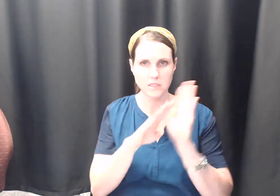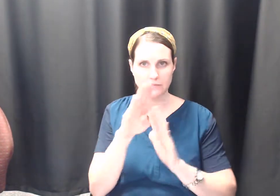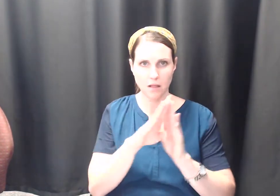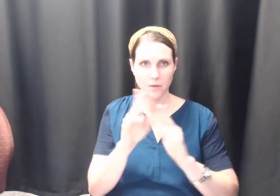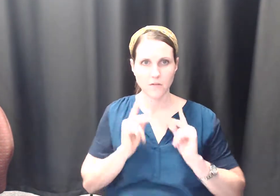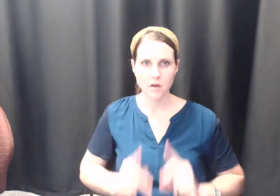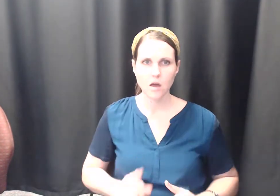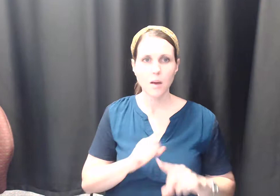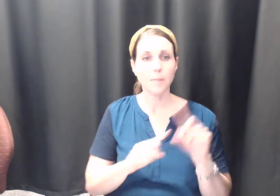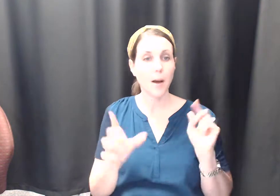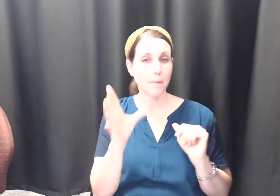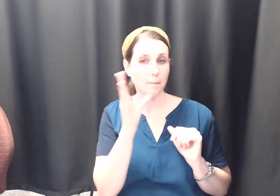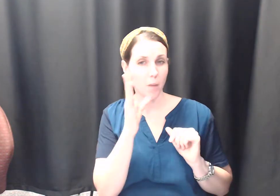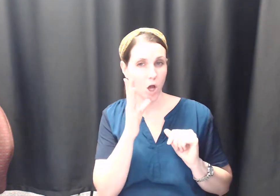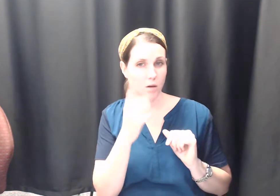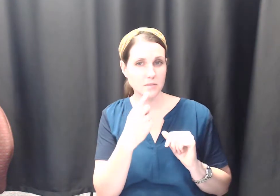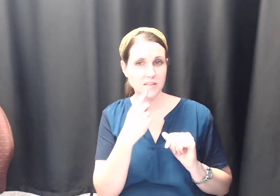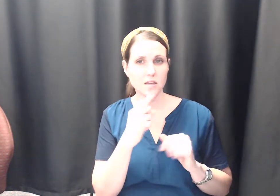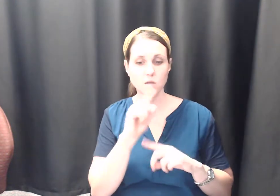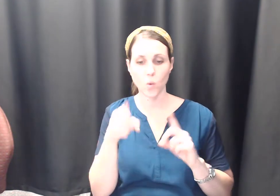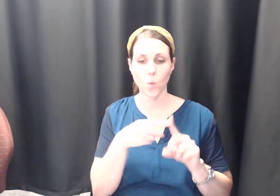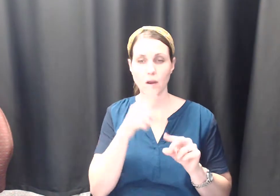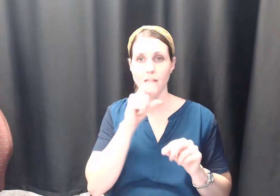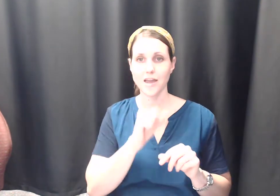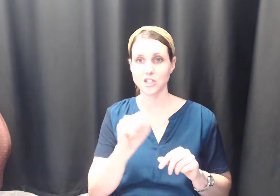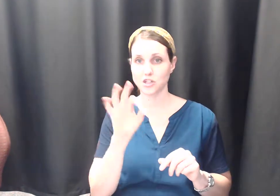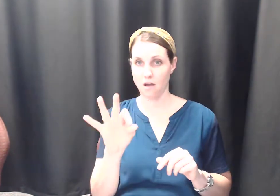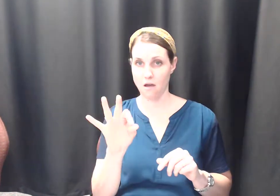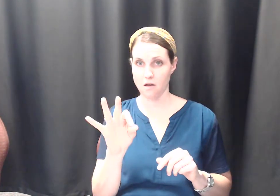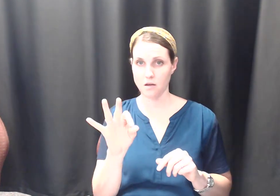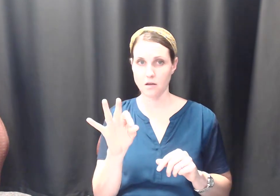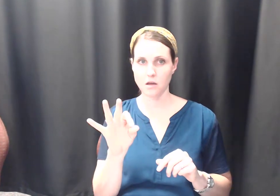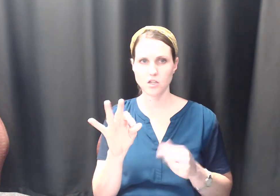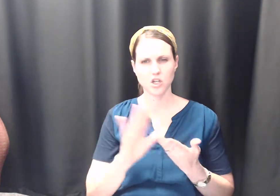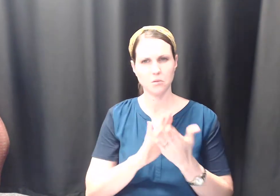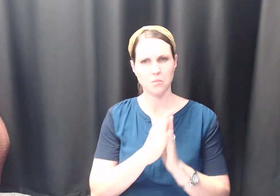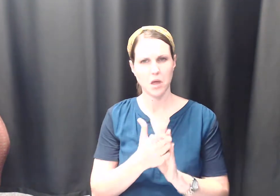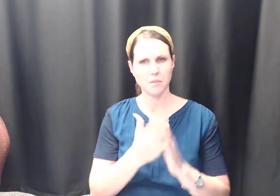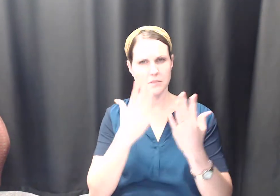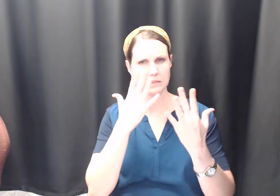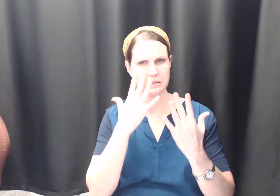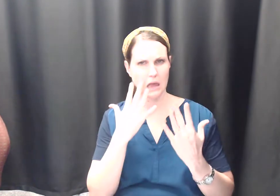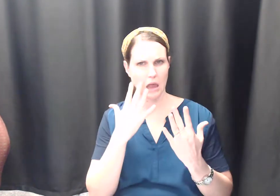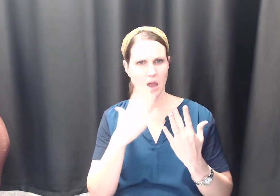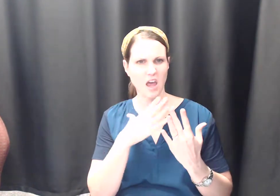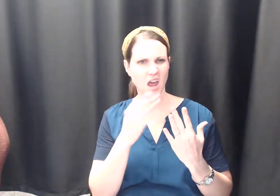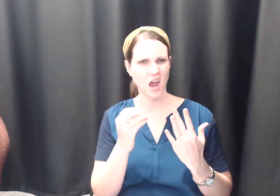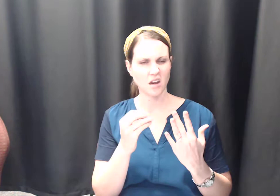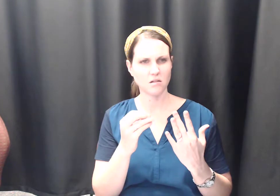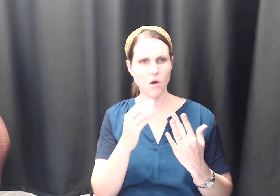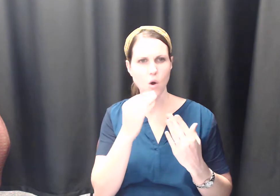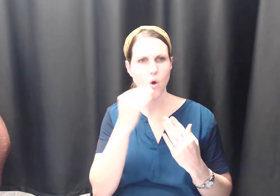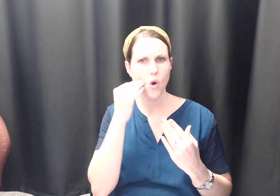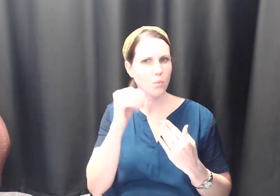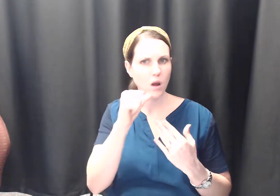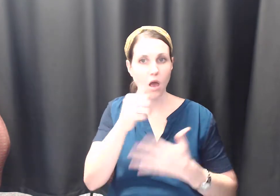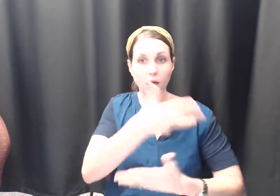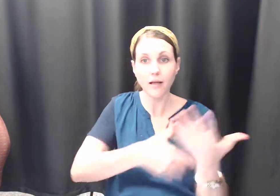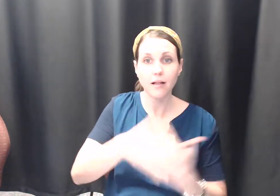when the child gets to 9 years, she starts to get a little sad, and withdraws a little at home and in school. Both